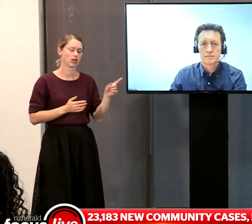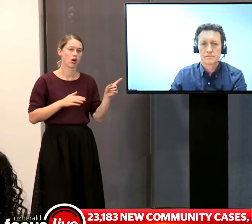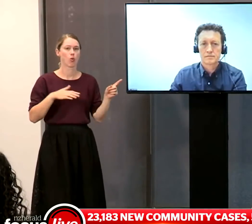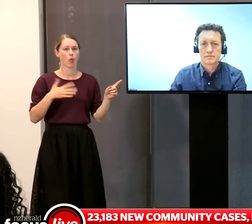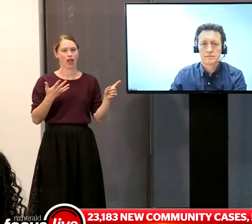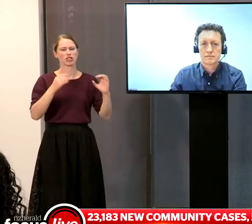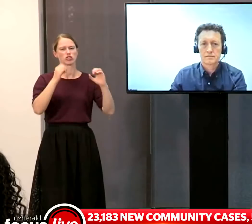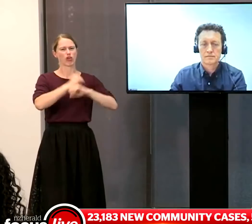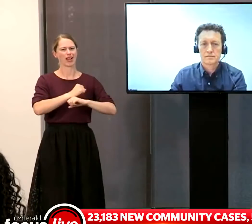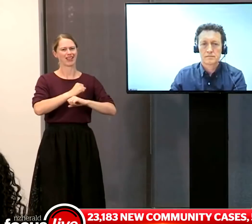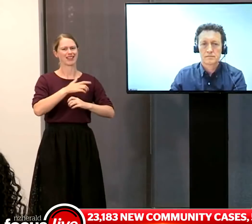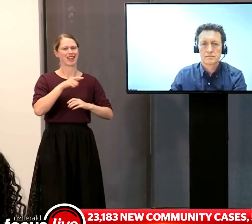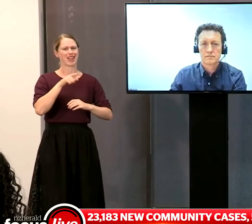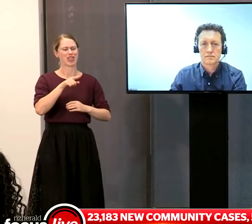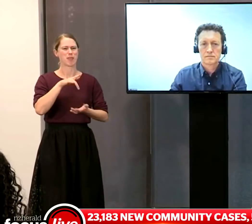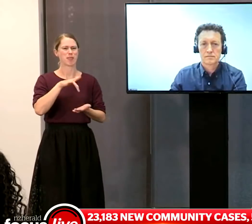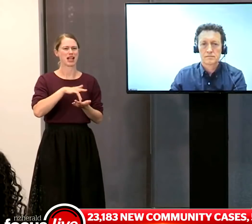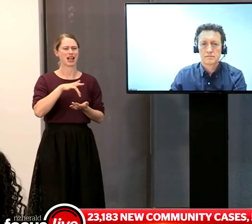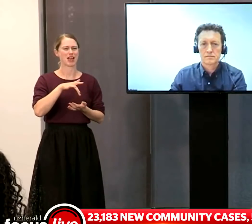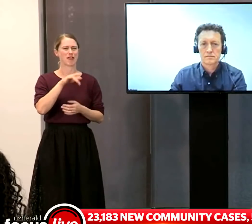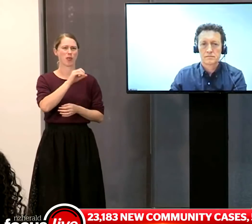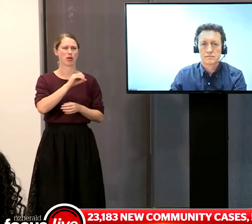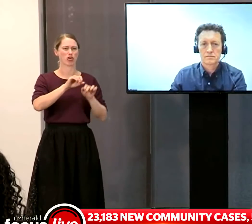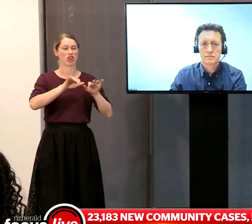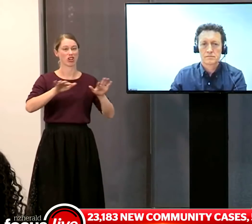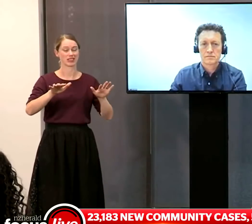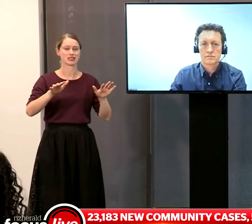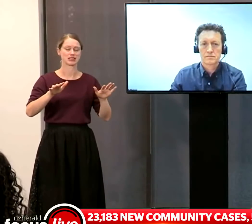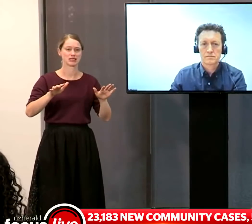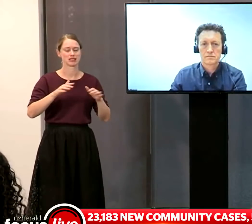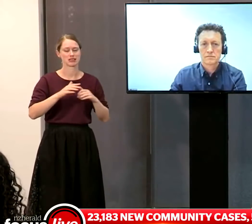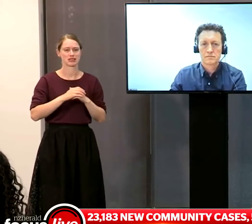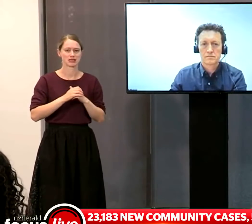of a significant Omicron response would be